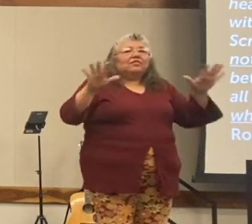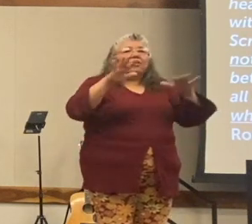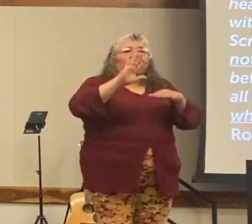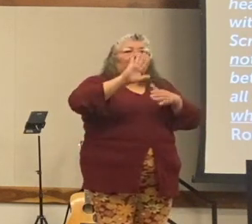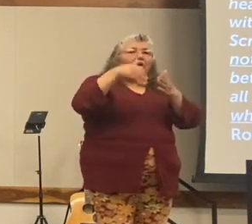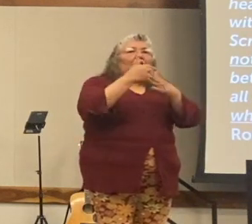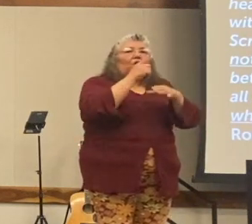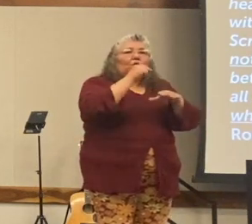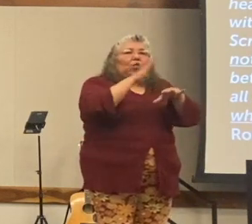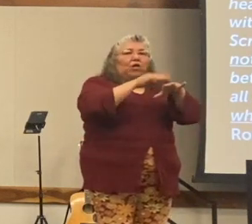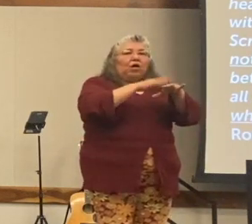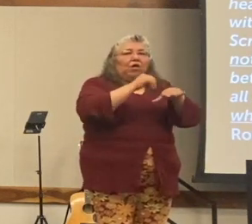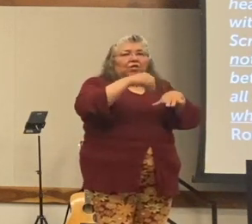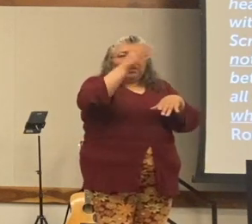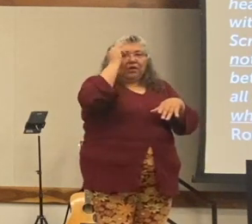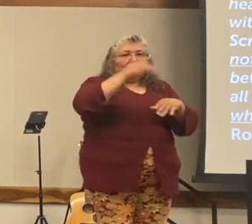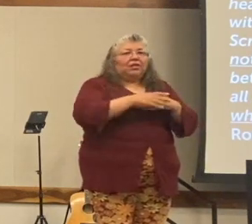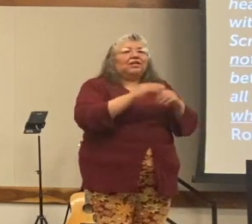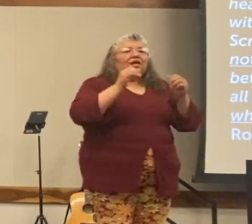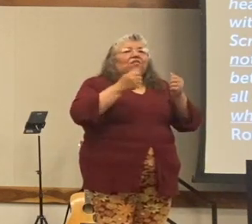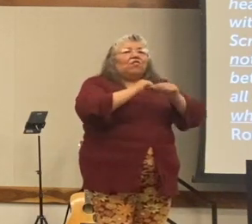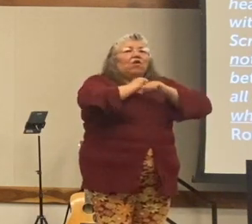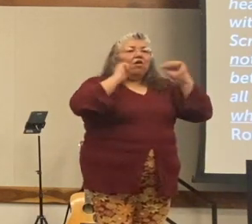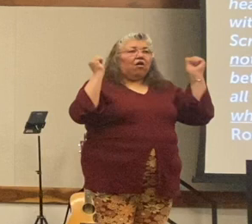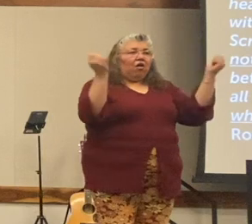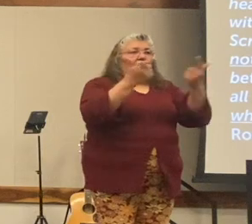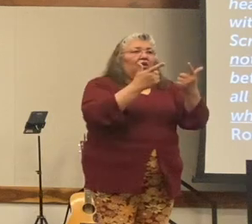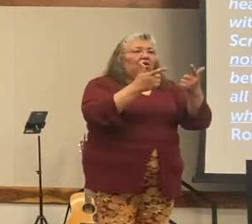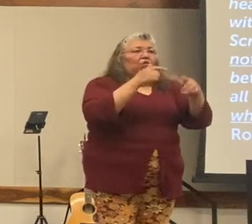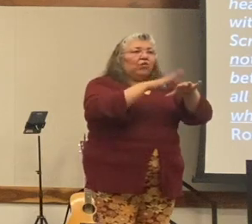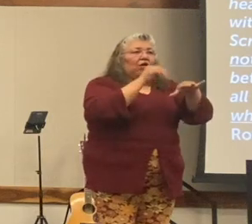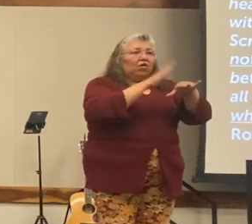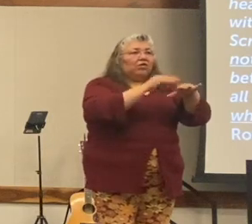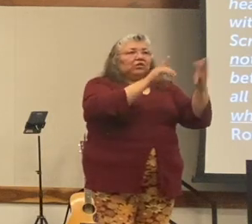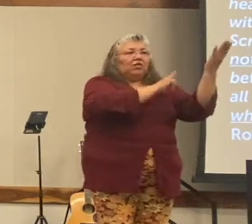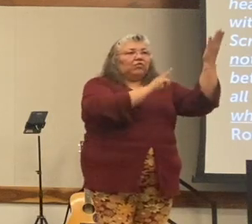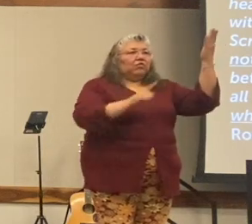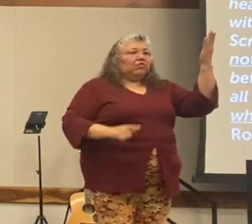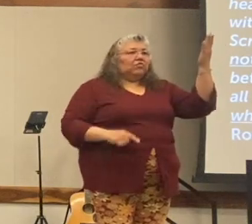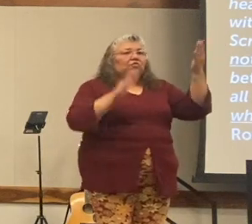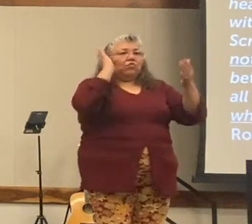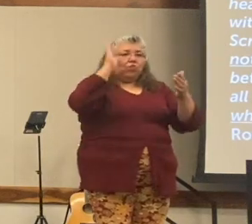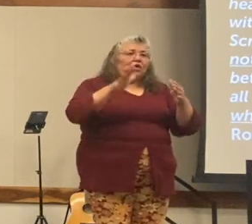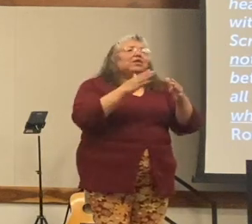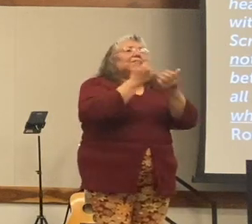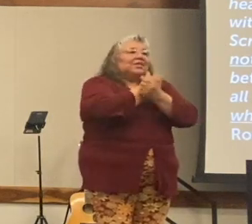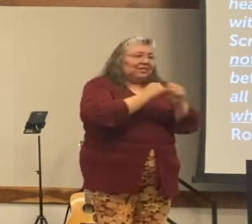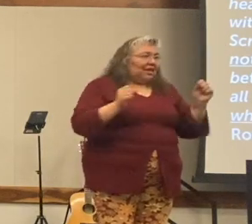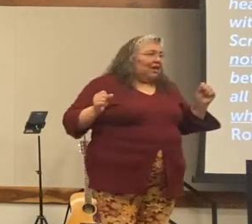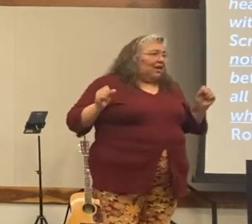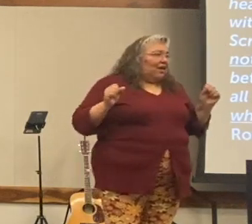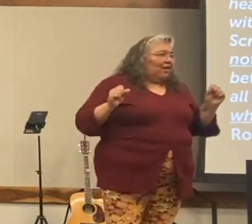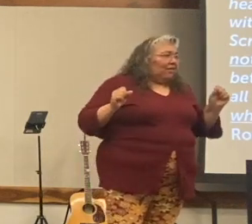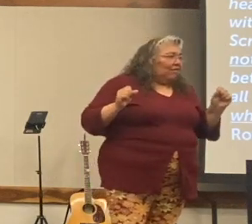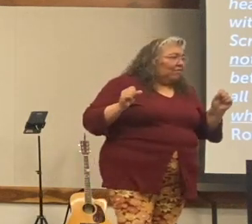For everyone, say everyone. For everyone who calls on the Lord will be